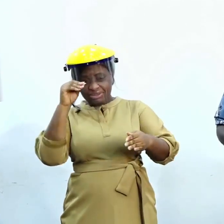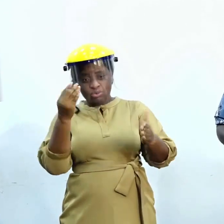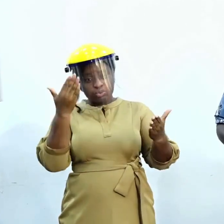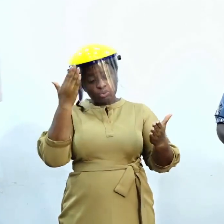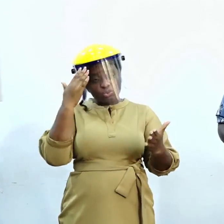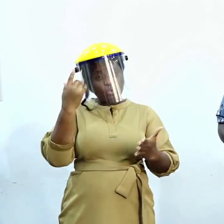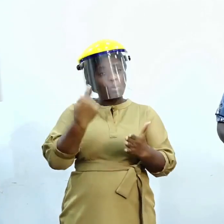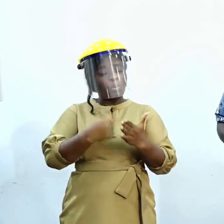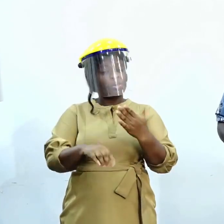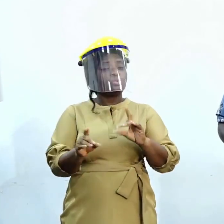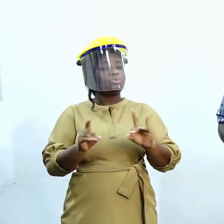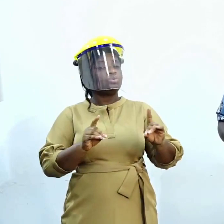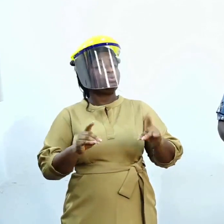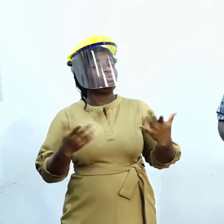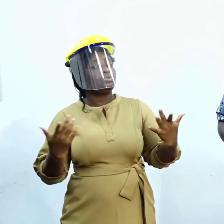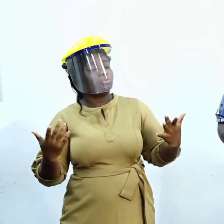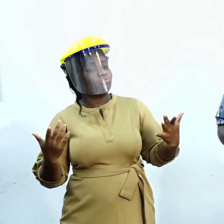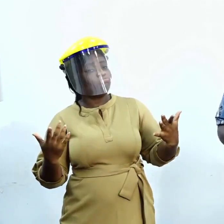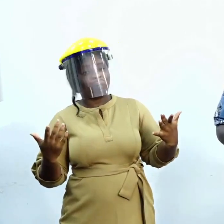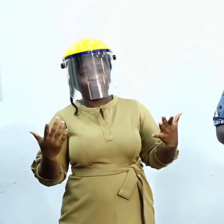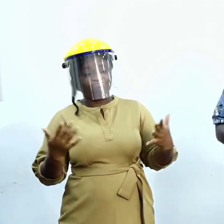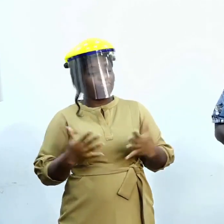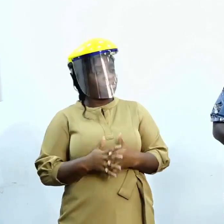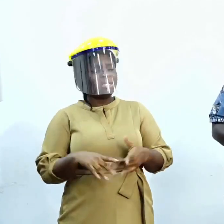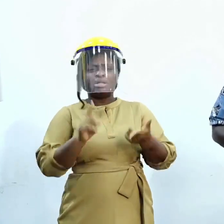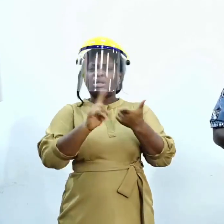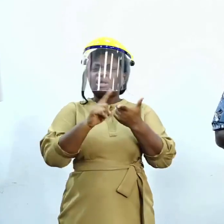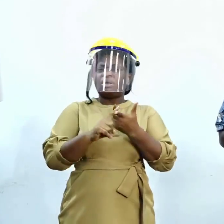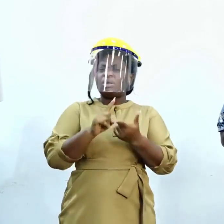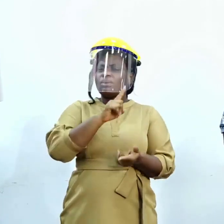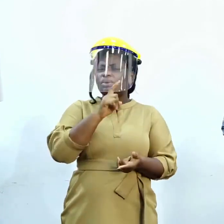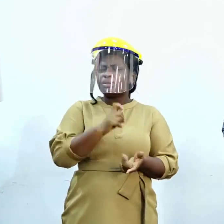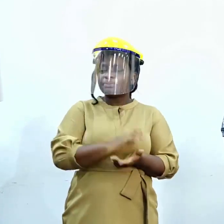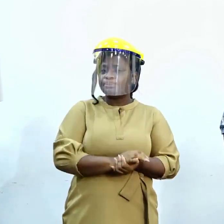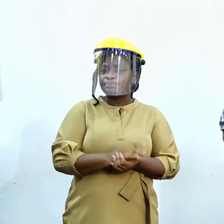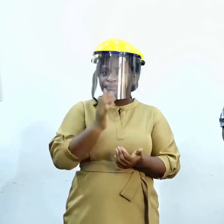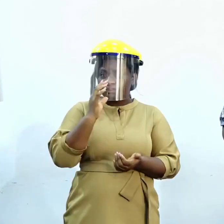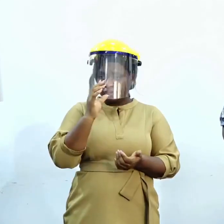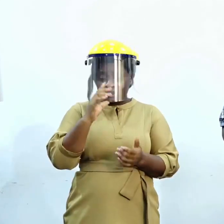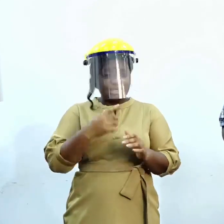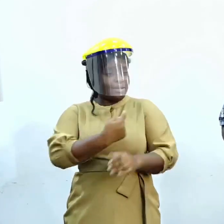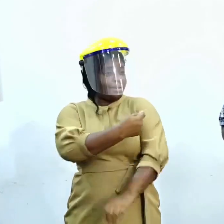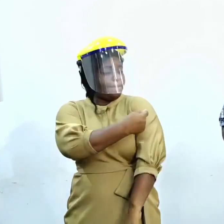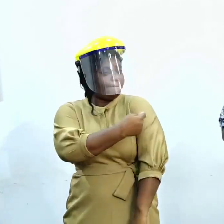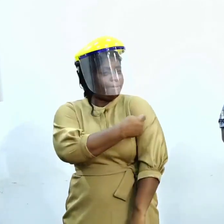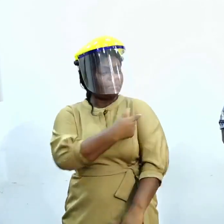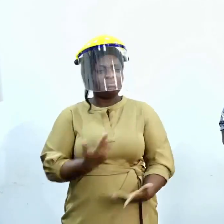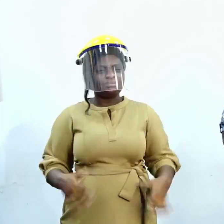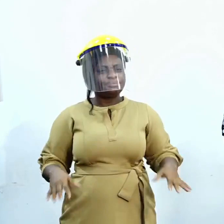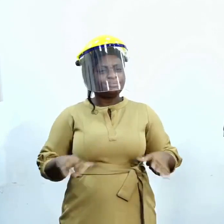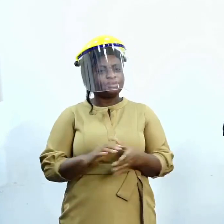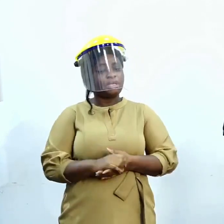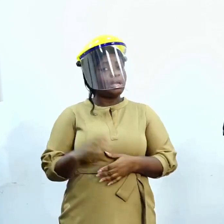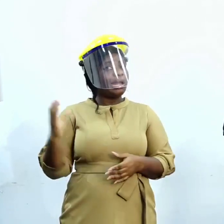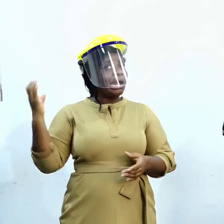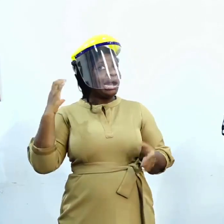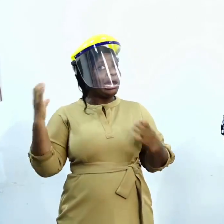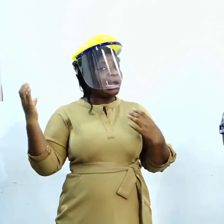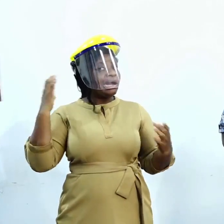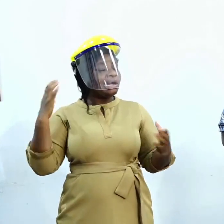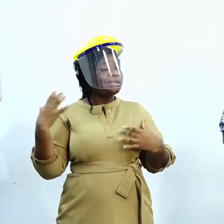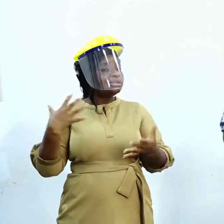we put in place tighter restrictions? And then my second question has to do with the vaccines. We hear in the